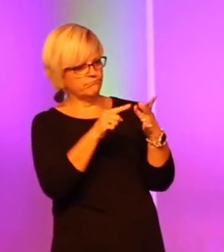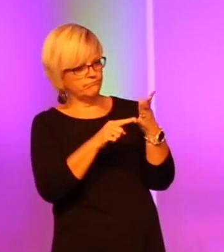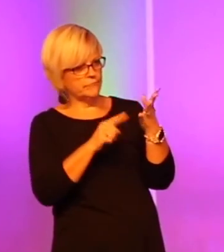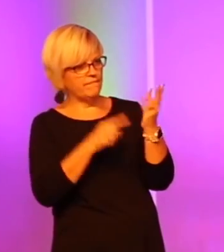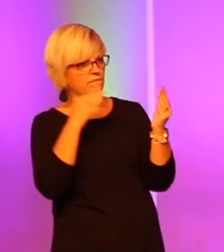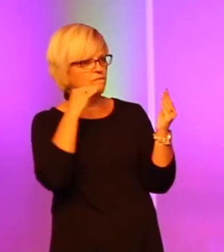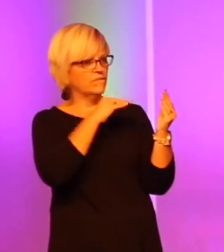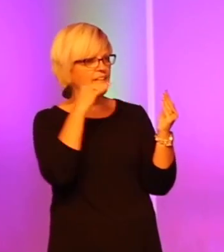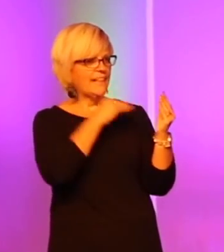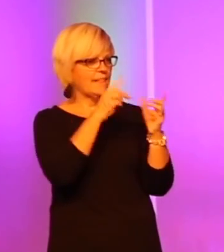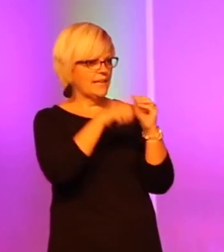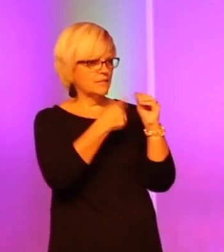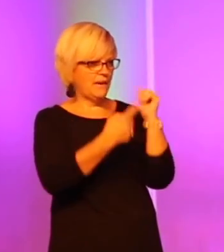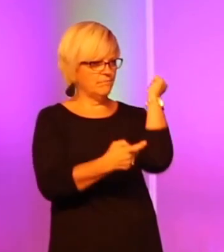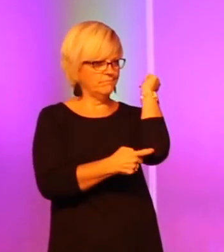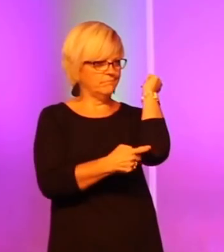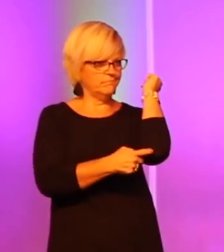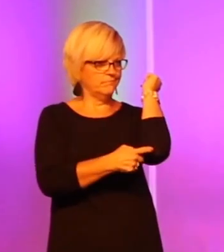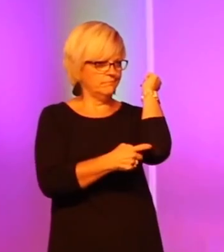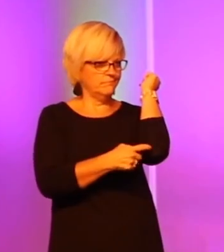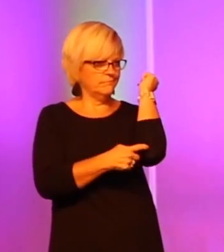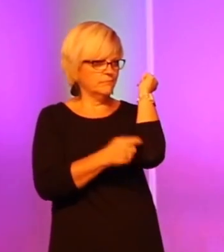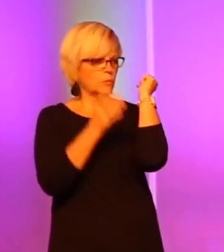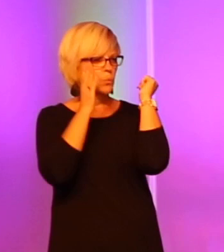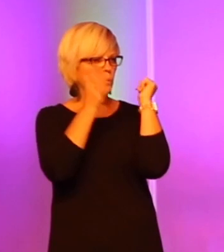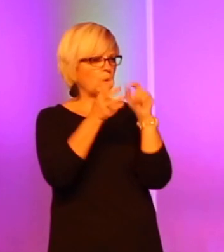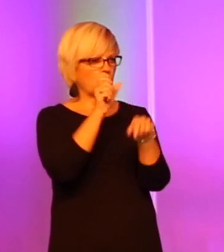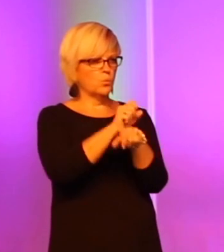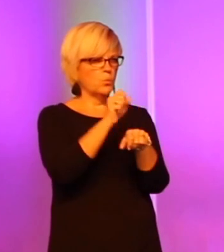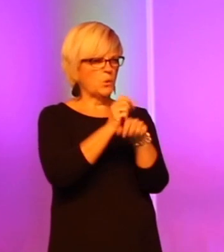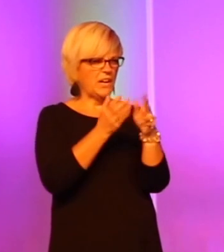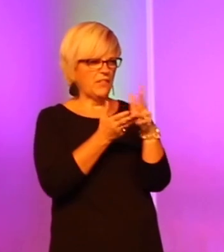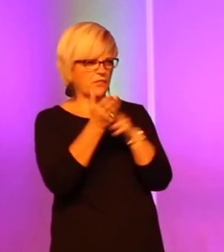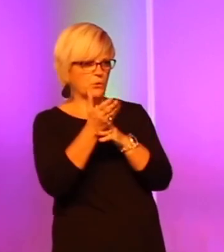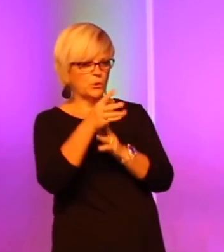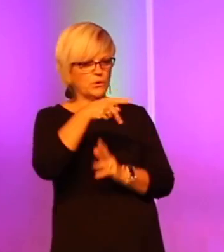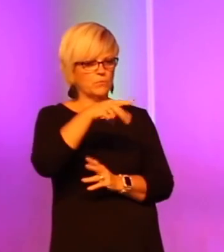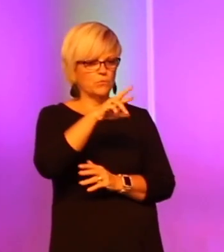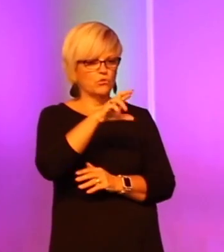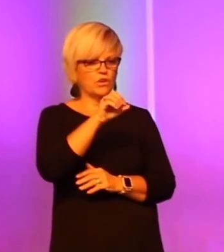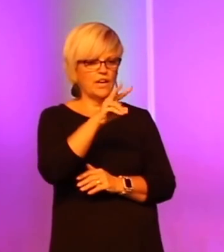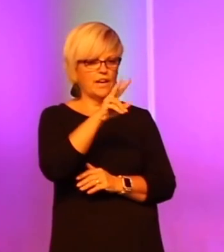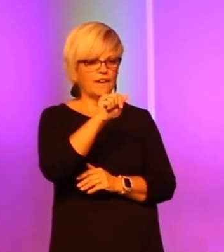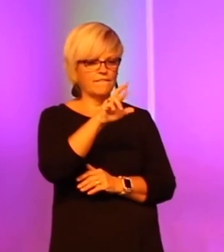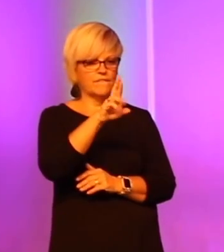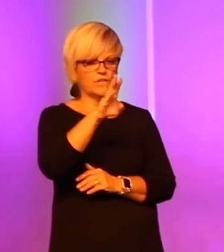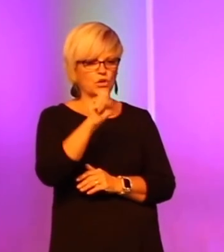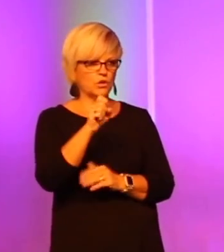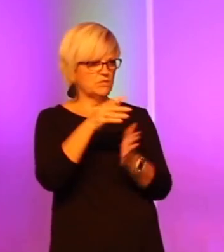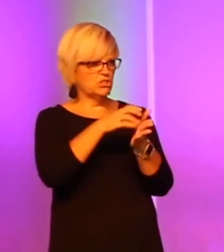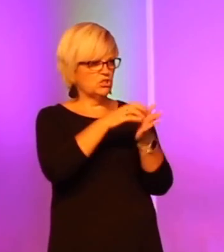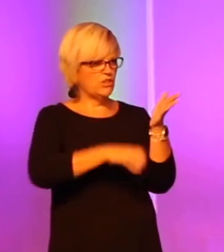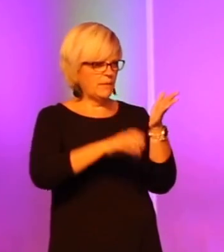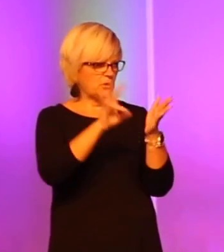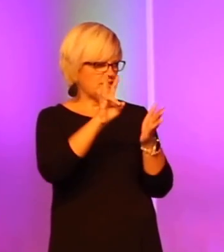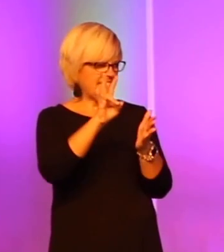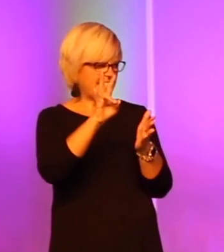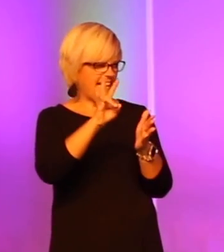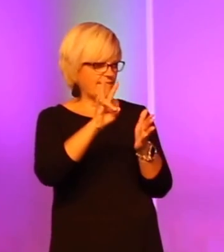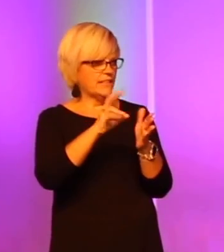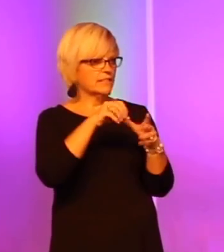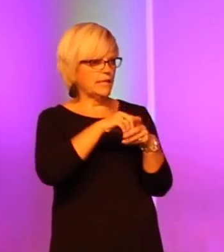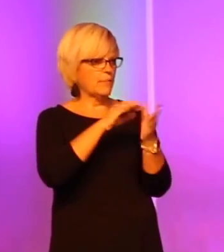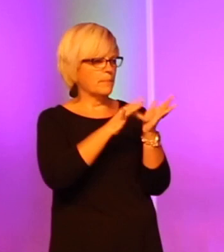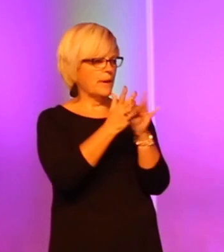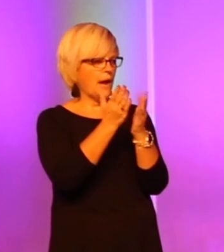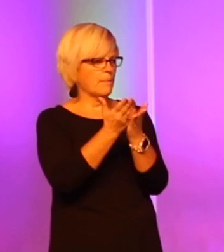about temptation. And we're going to be working through majority of Proverbs chapter 7. This series is set in the book of Proverbs. I want to mention